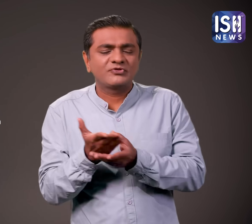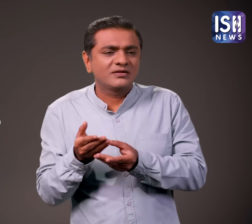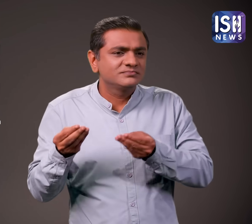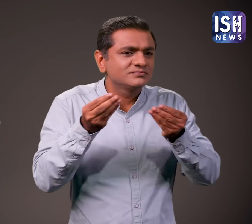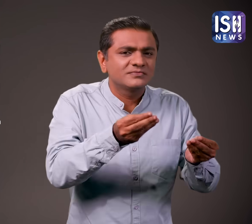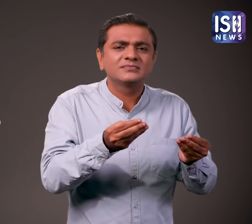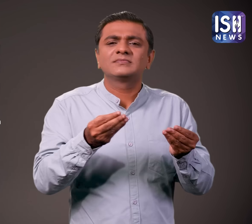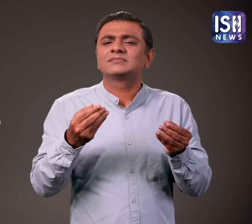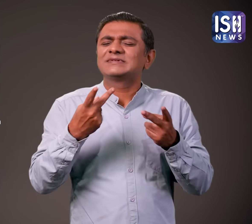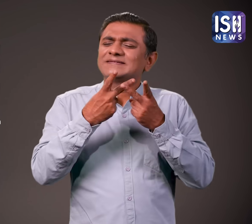locations.